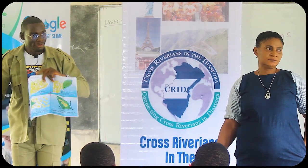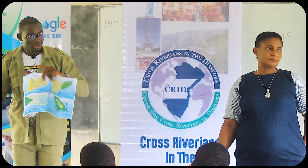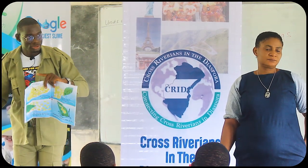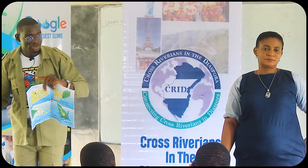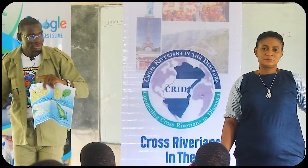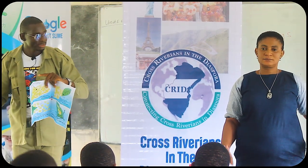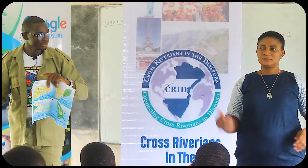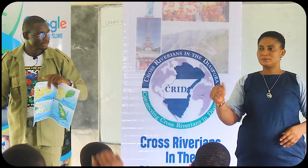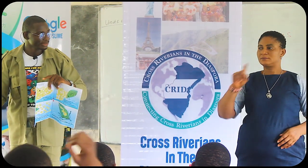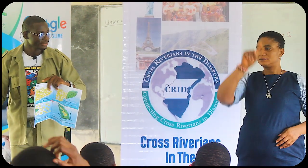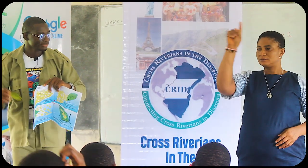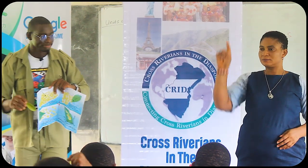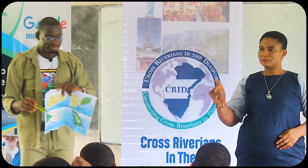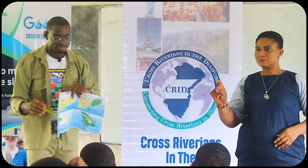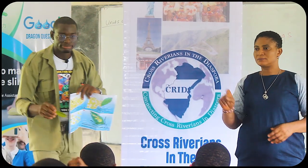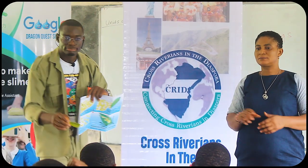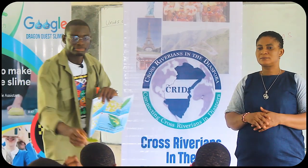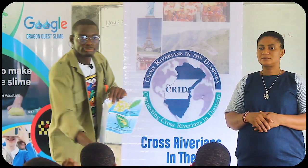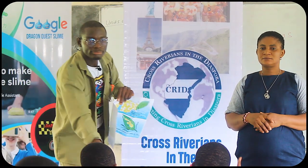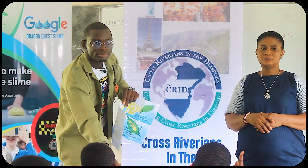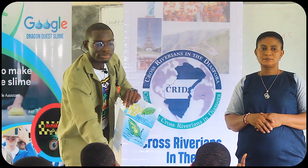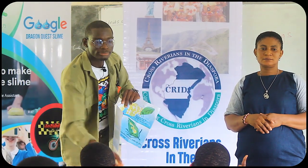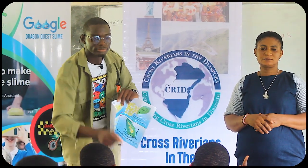Do you have questions?